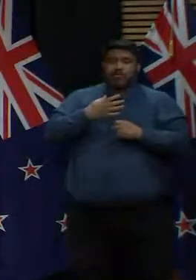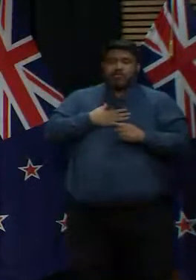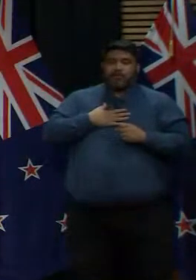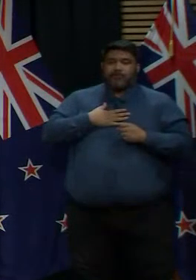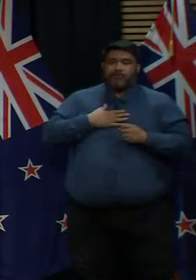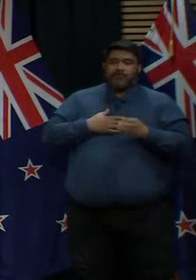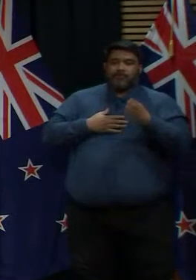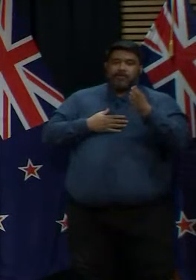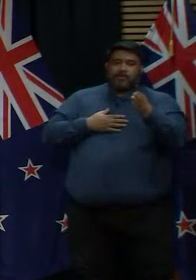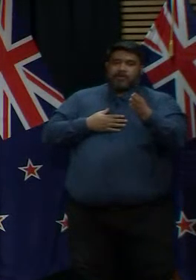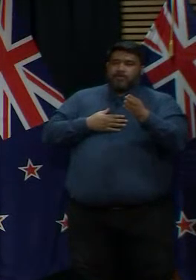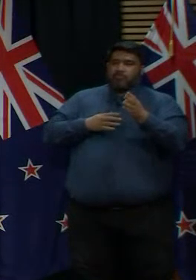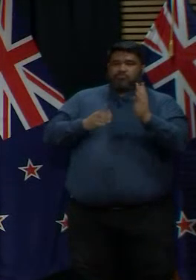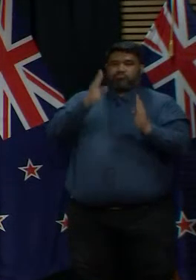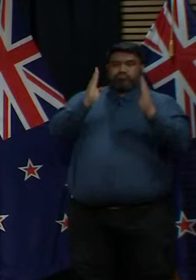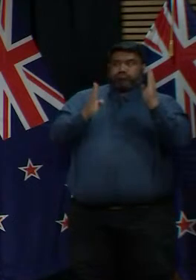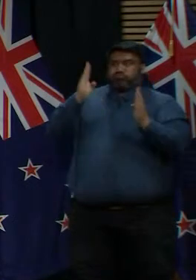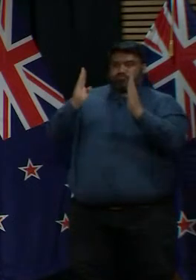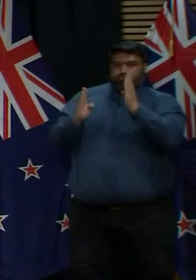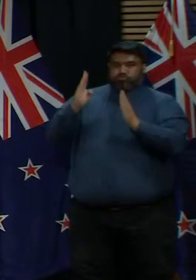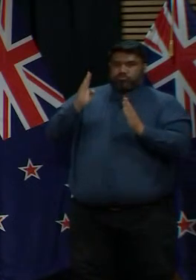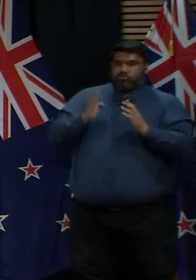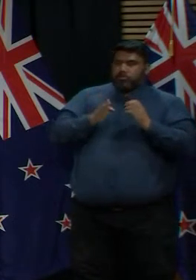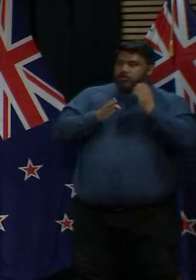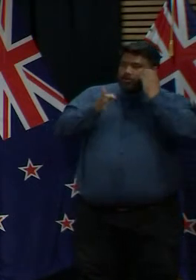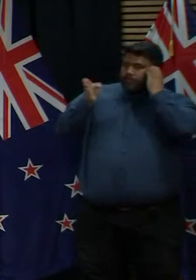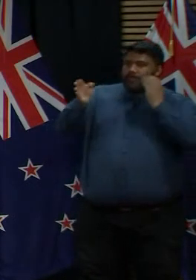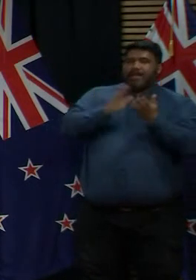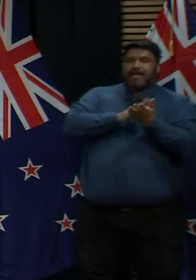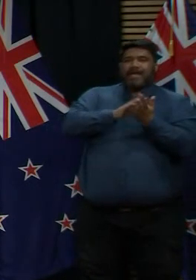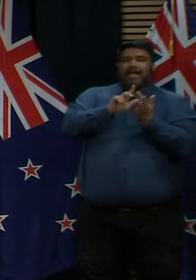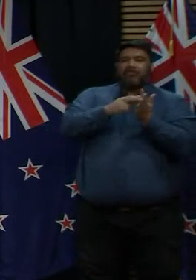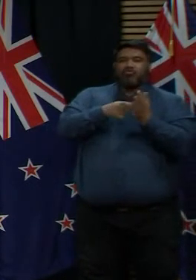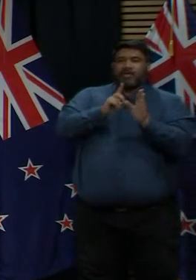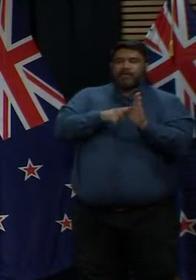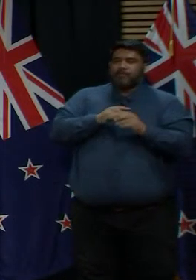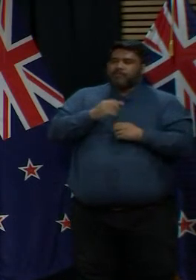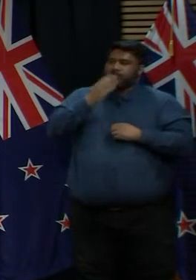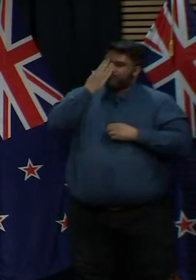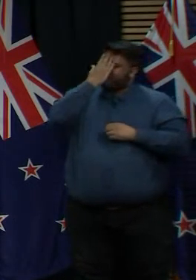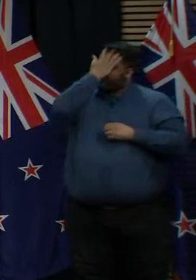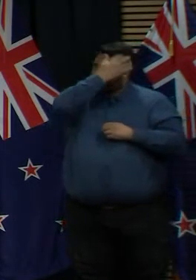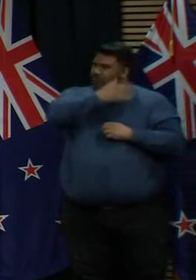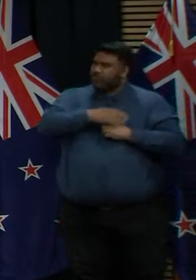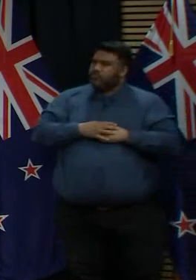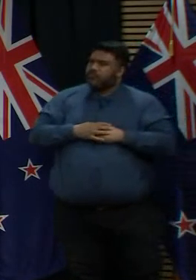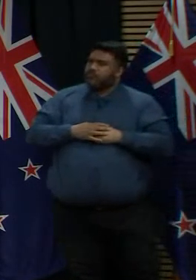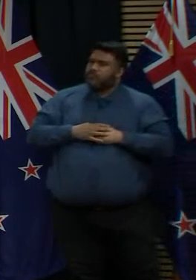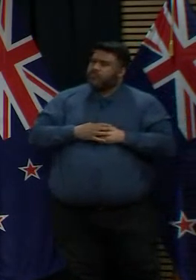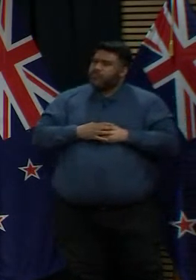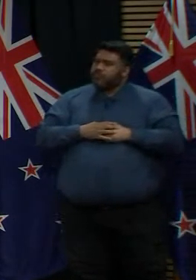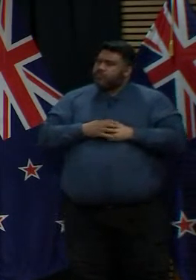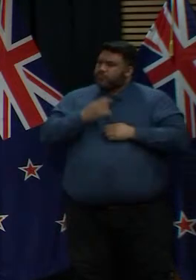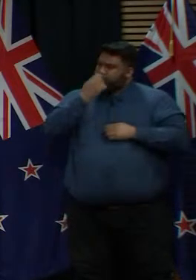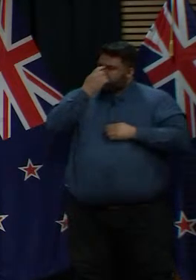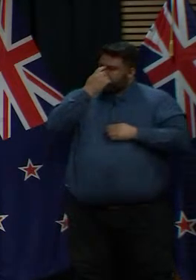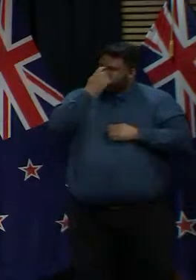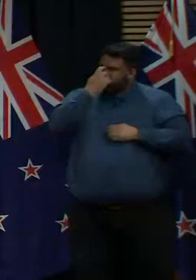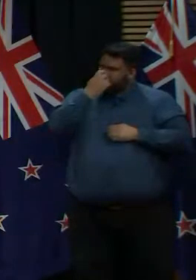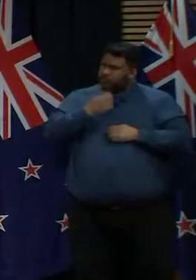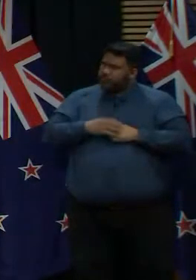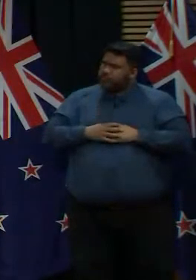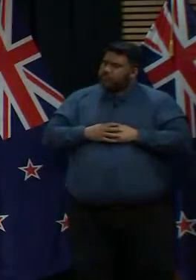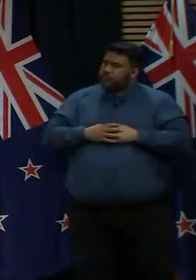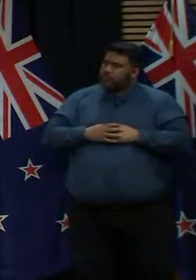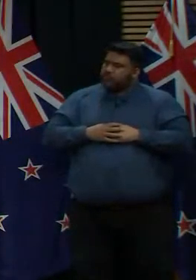also mean... I'll come back to you, Tova, if I can, but I'll come in the front to Henry. Prime Minister, does this mean, and maybe one for Professor Hendy as well, does this mean that over